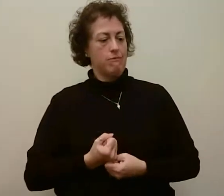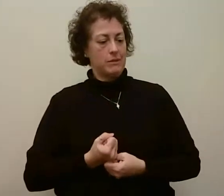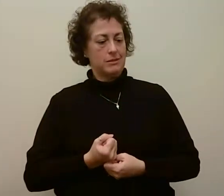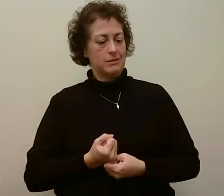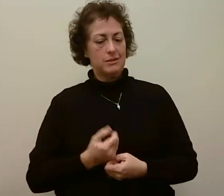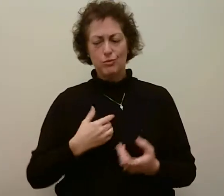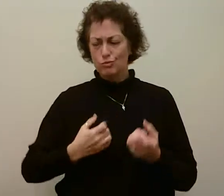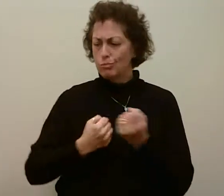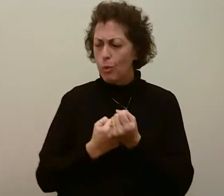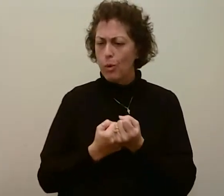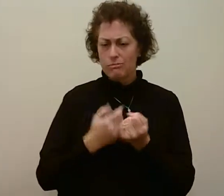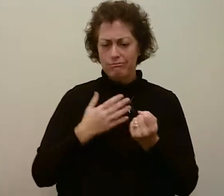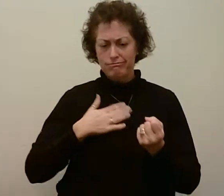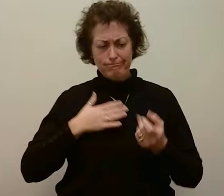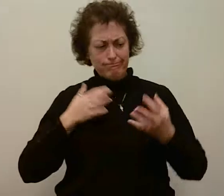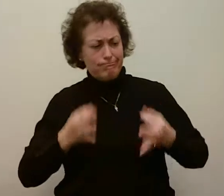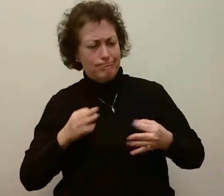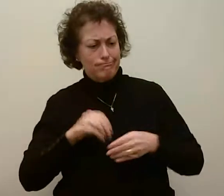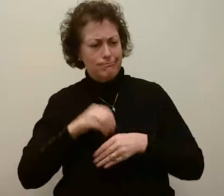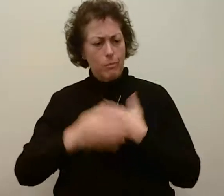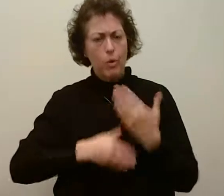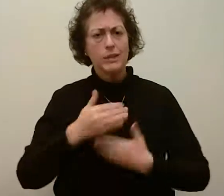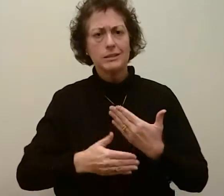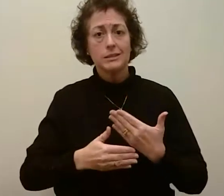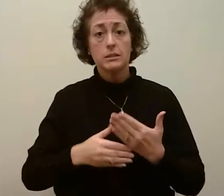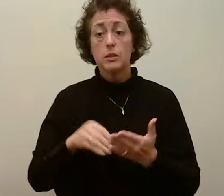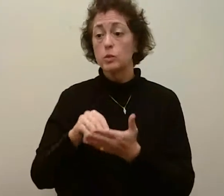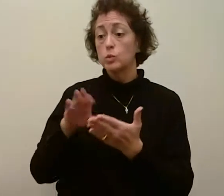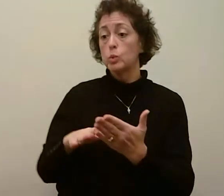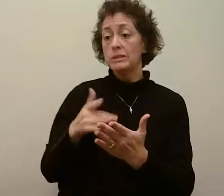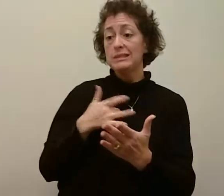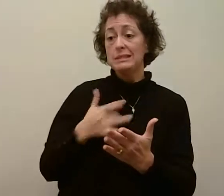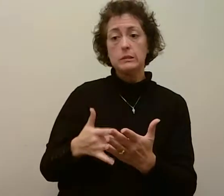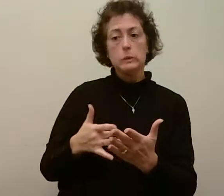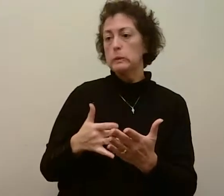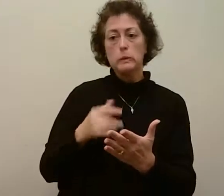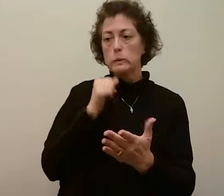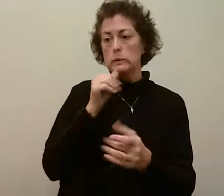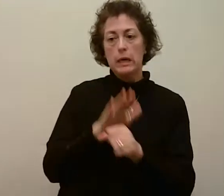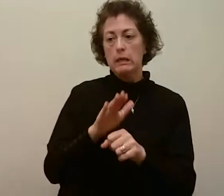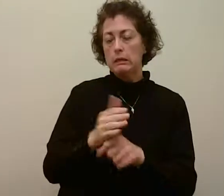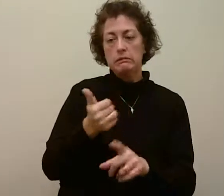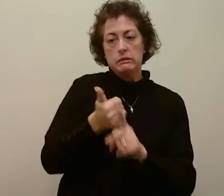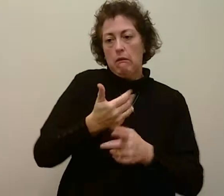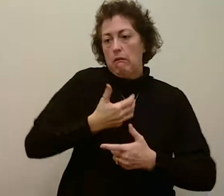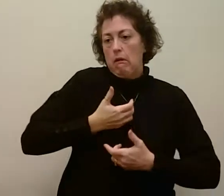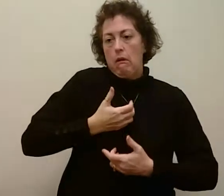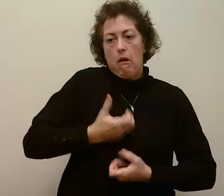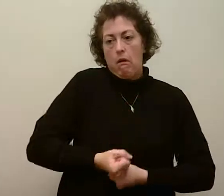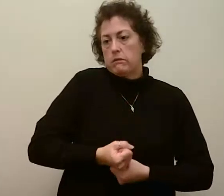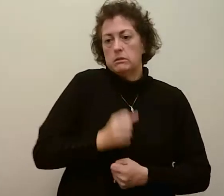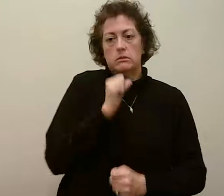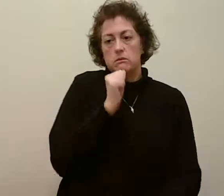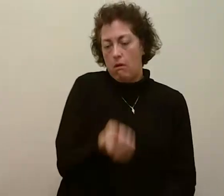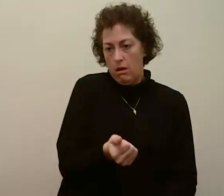Oftentimes students lack that level of self-confidence and they don't fare as well. So it's an important aspect or characteristic to